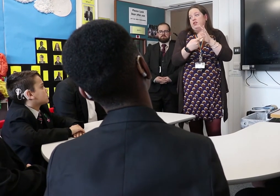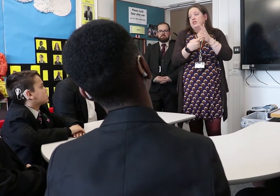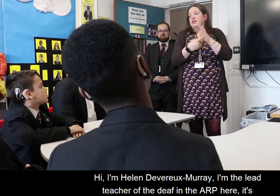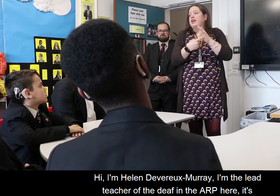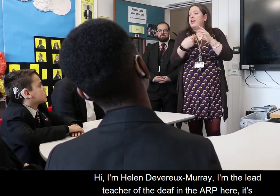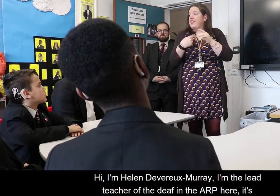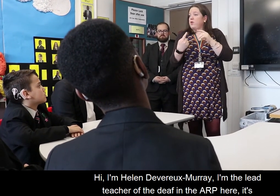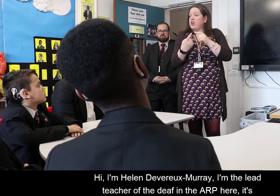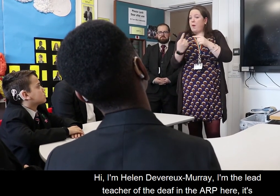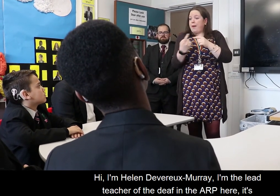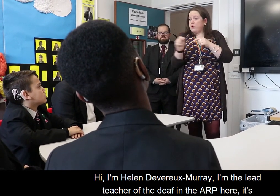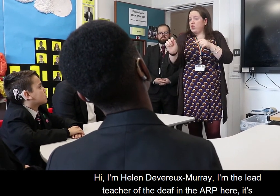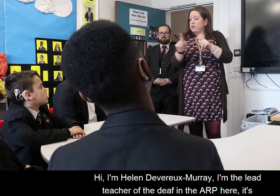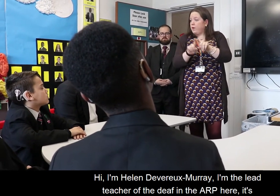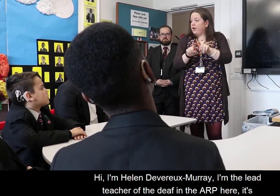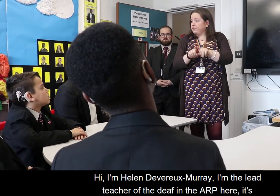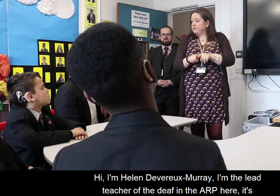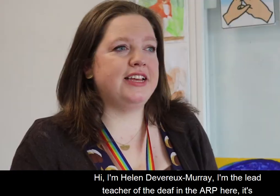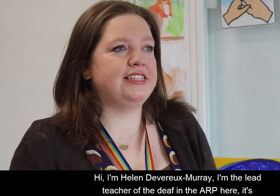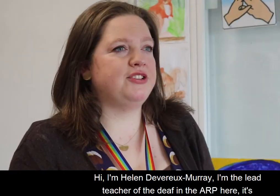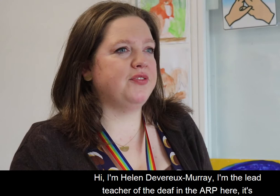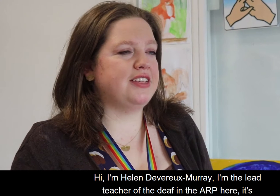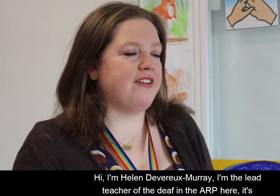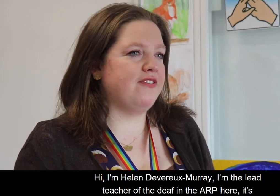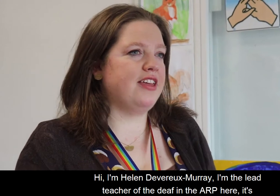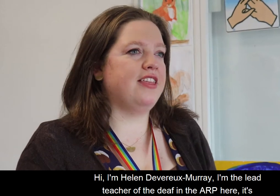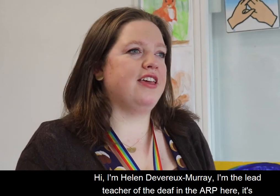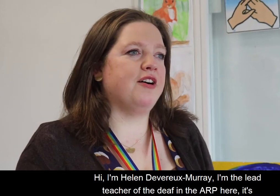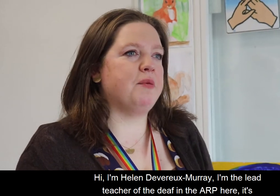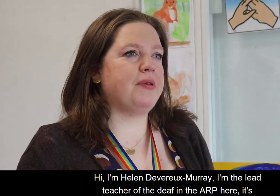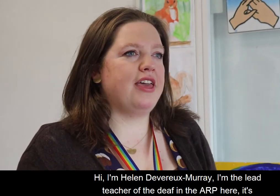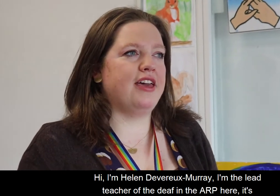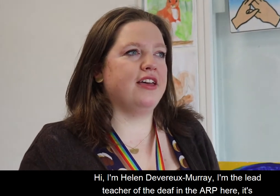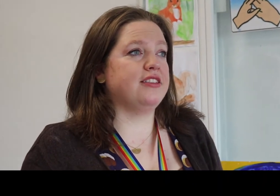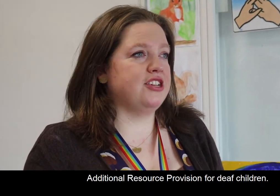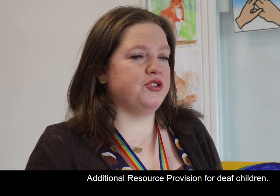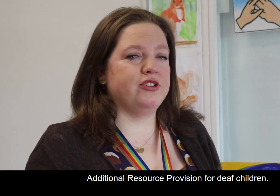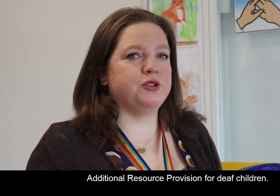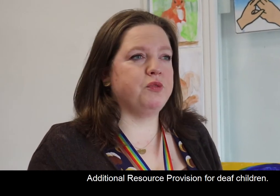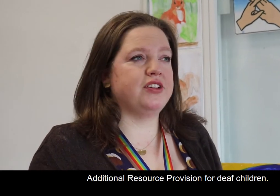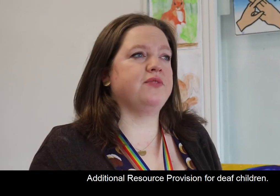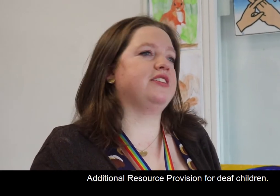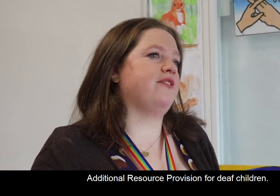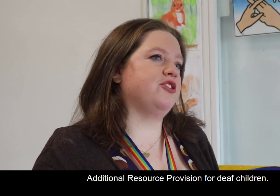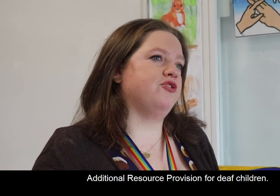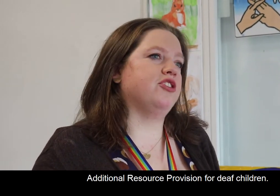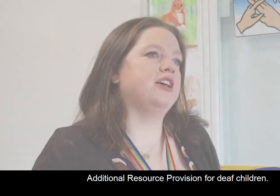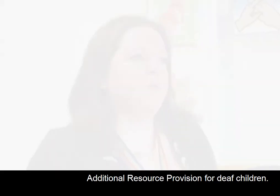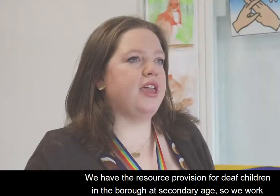Hi, I'm Hela Debra-Murray, I'm the lead teacher of the Deaf in the ARP here as additional resource provision for deaf children. We